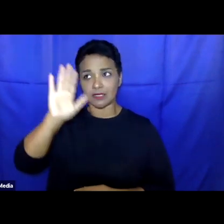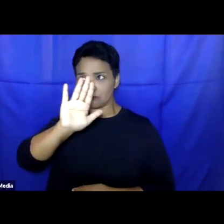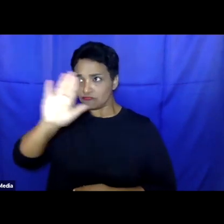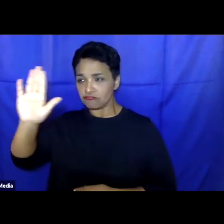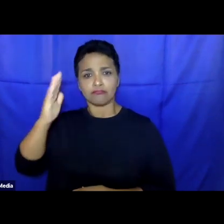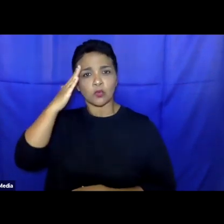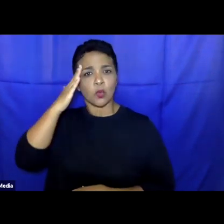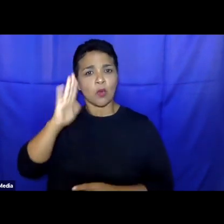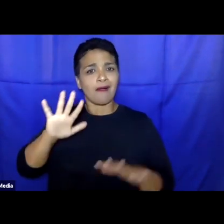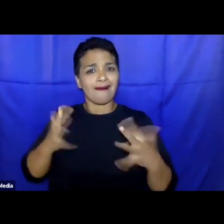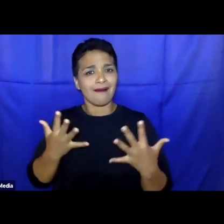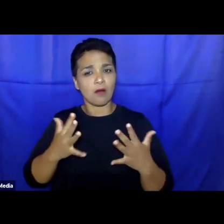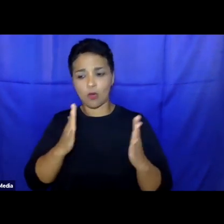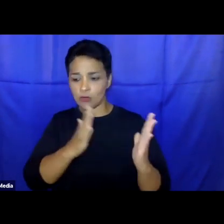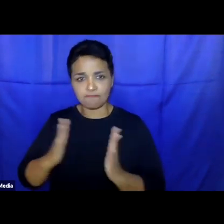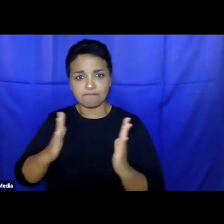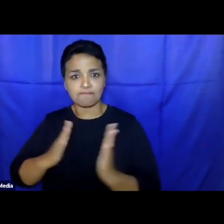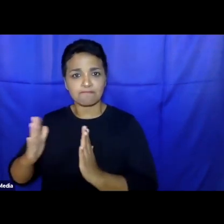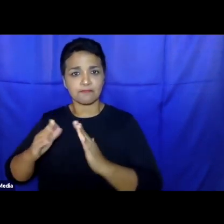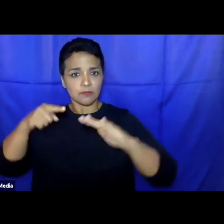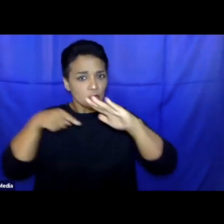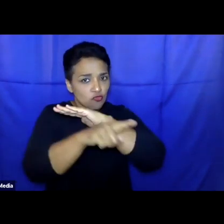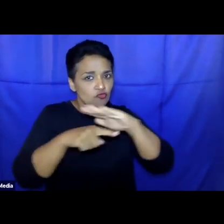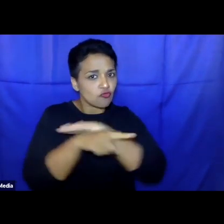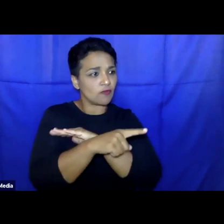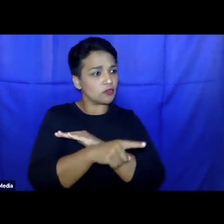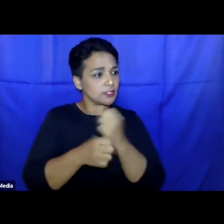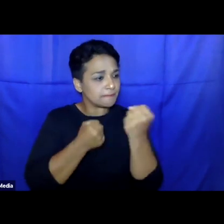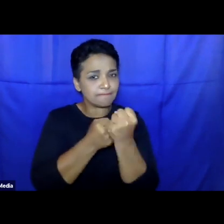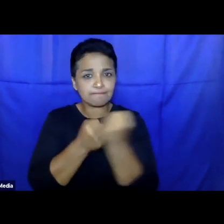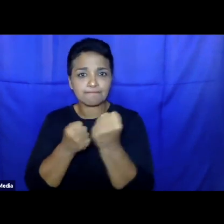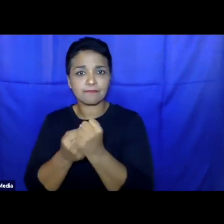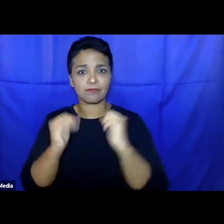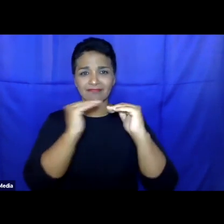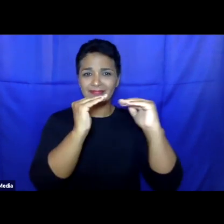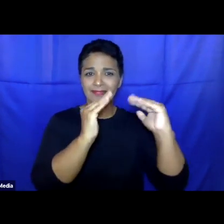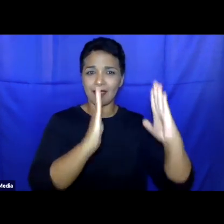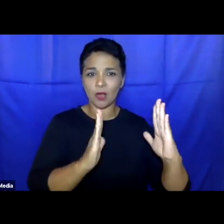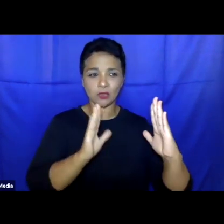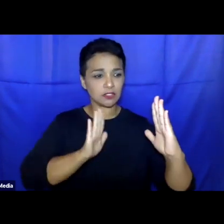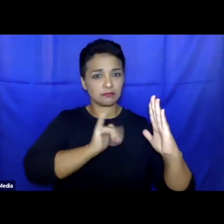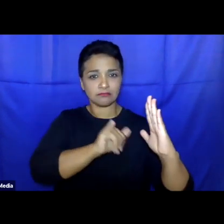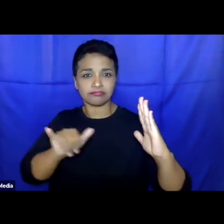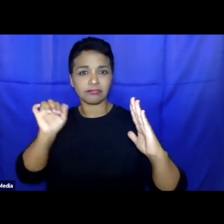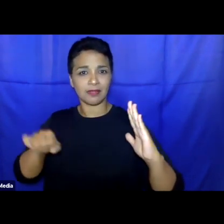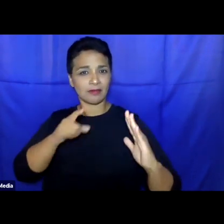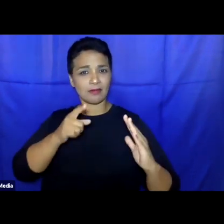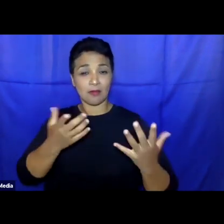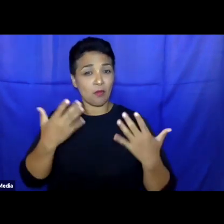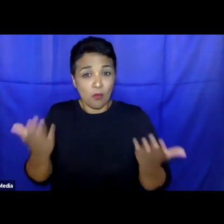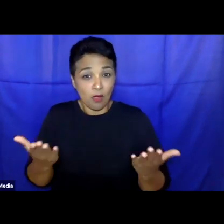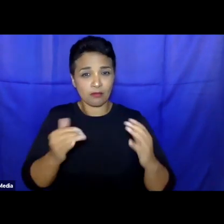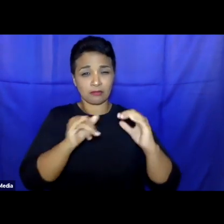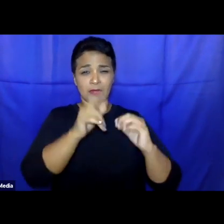critical conditions facing refugees and asylum seekers in regard to housing and congestion, especially in the islands in the Aegean